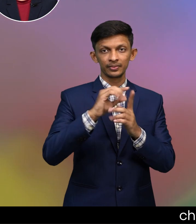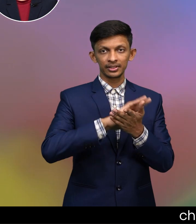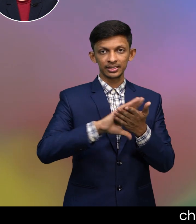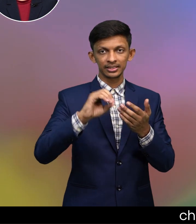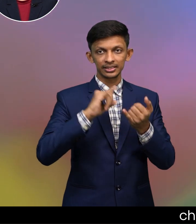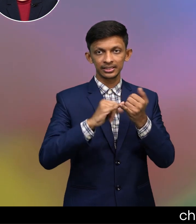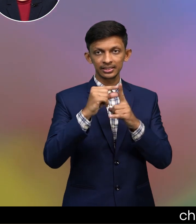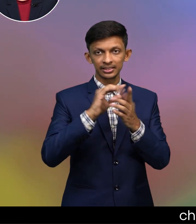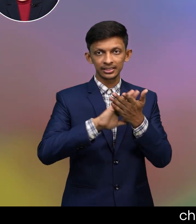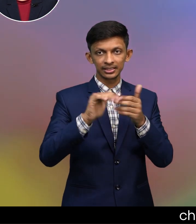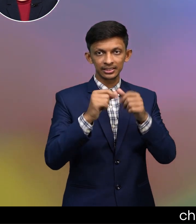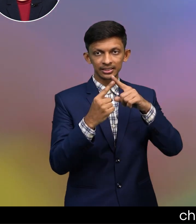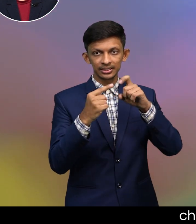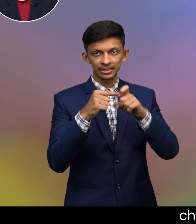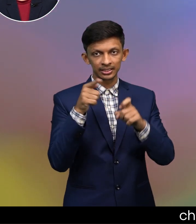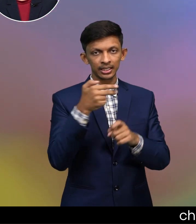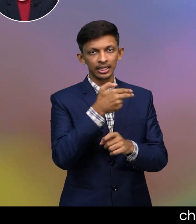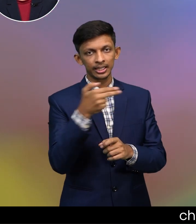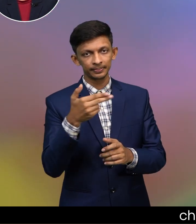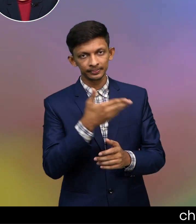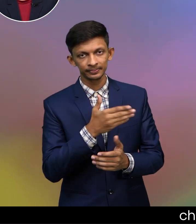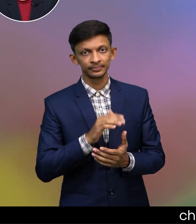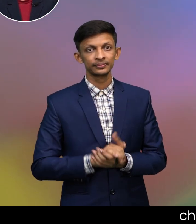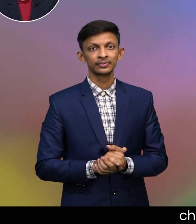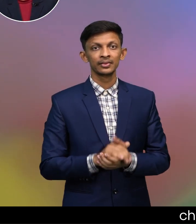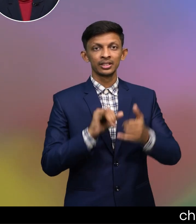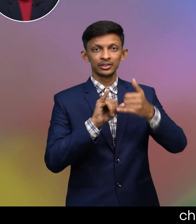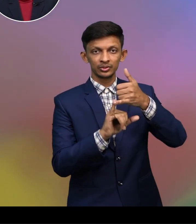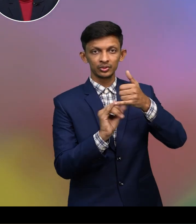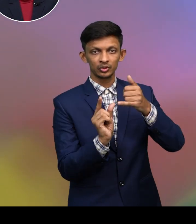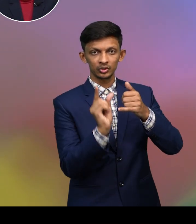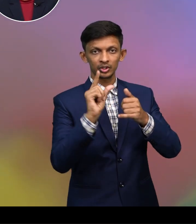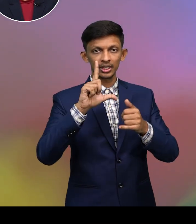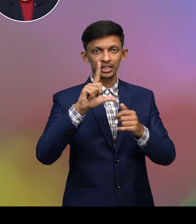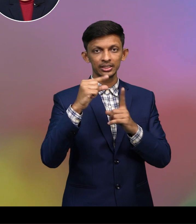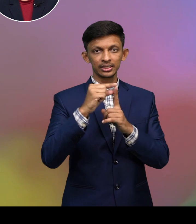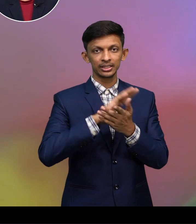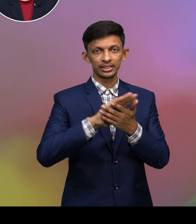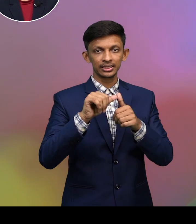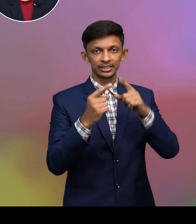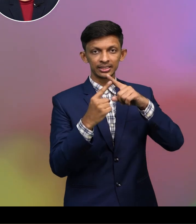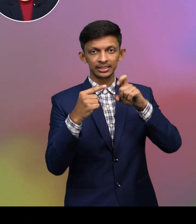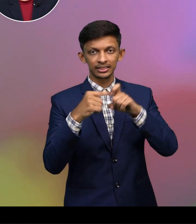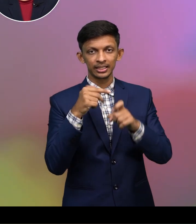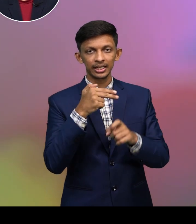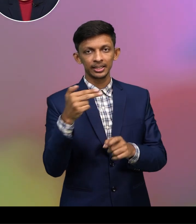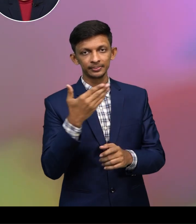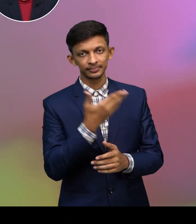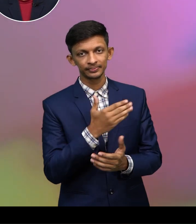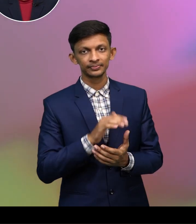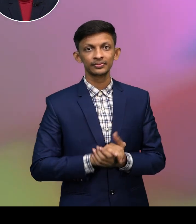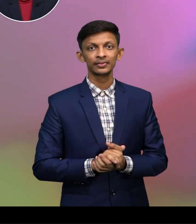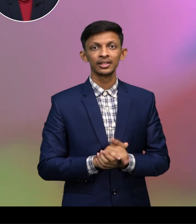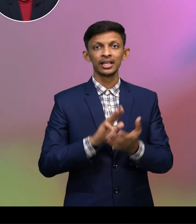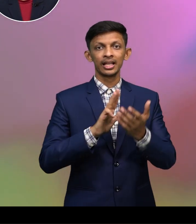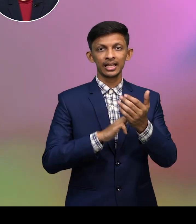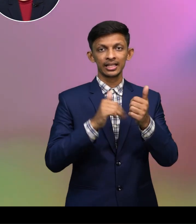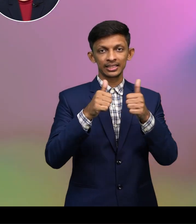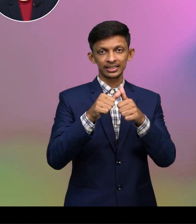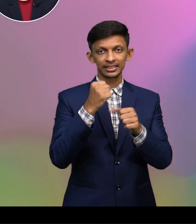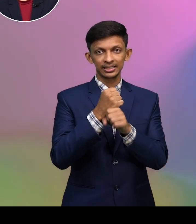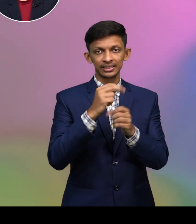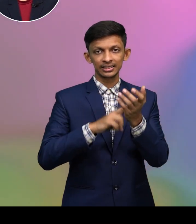The urine also contains 1.5% of inorganic solutes such as